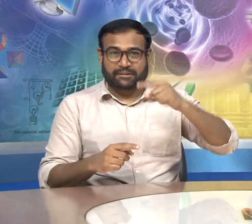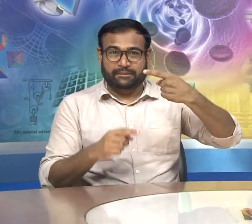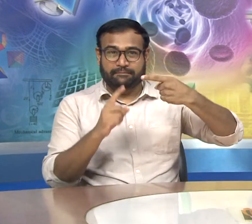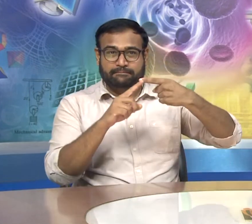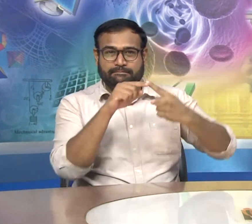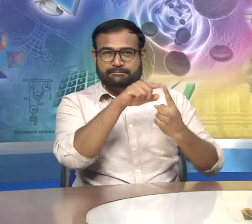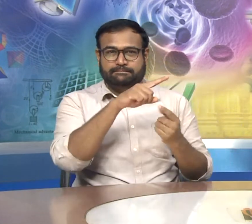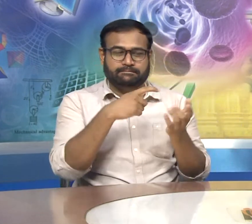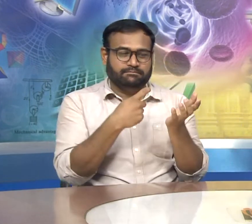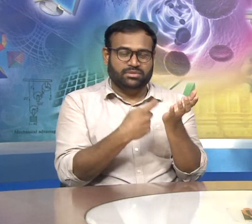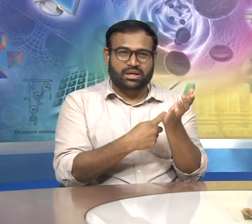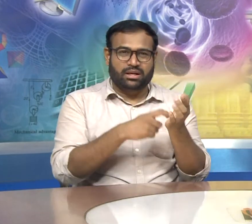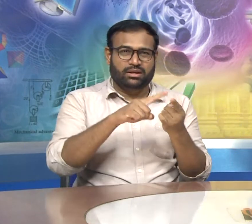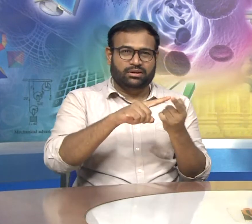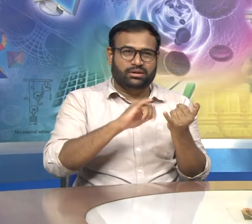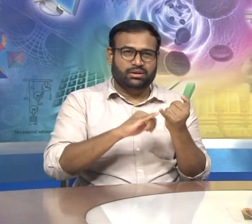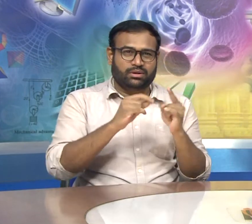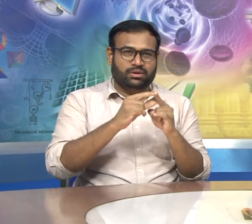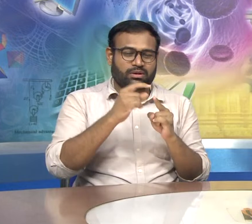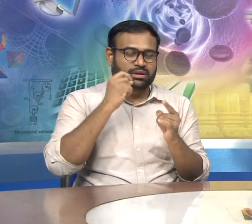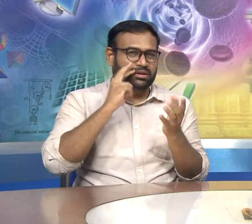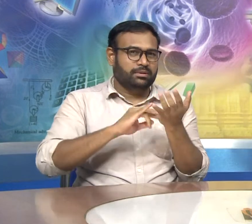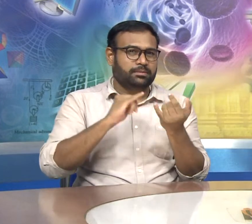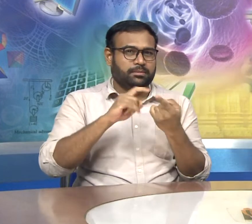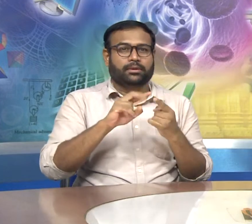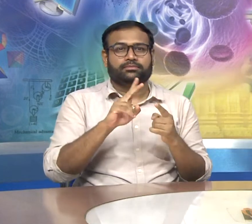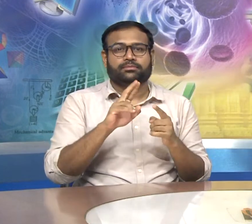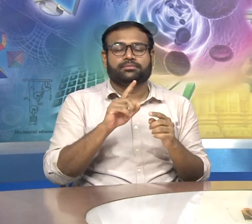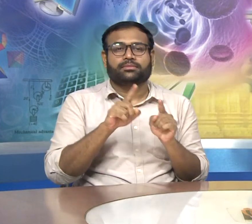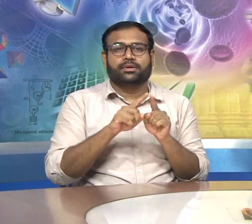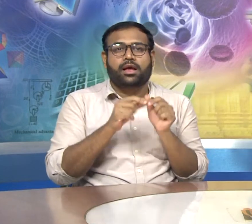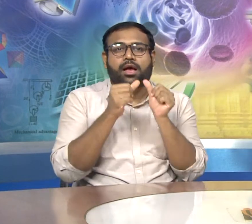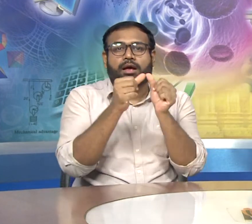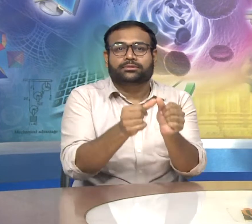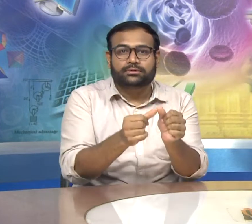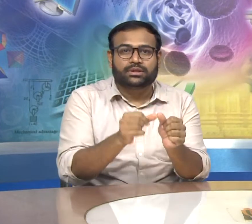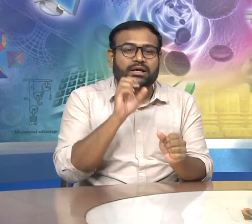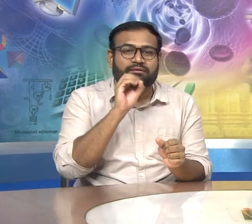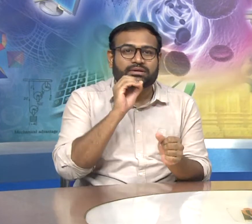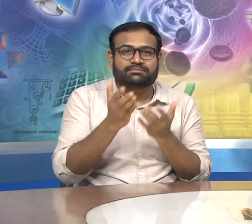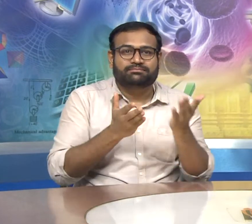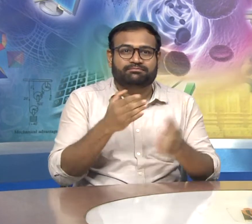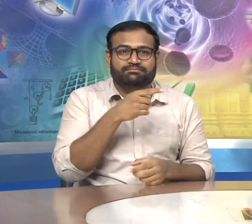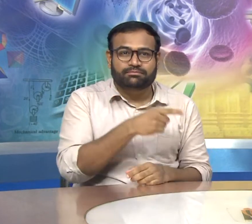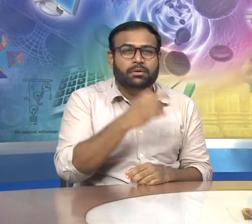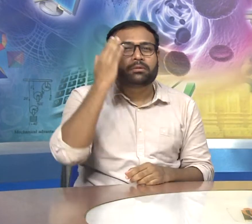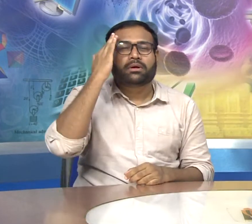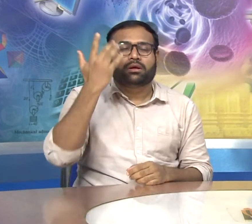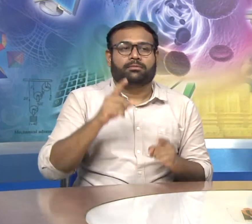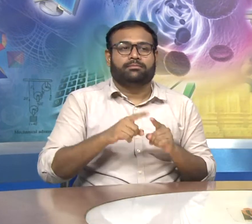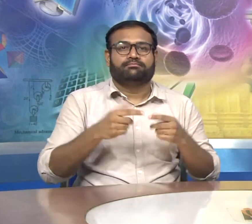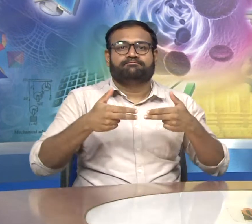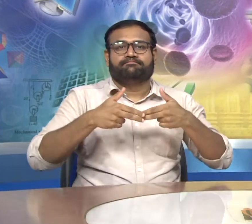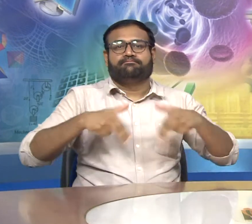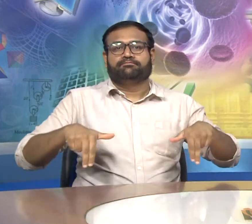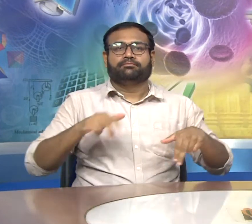two parts. First is responsive information service, also known as passive information